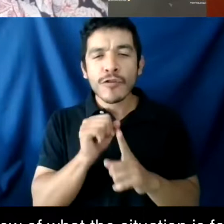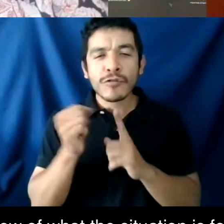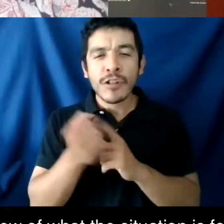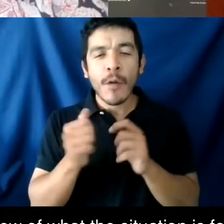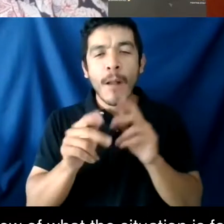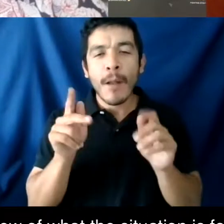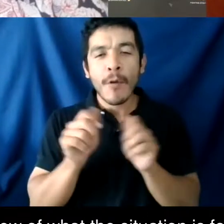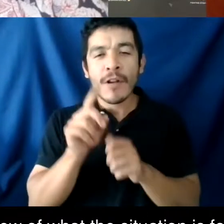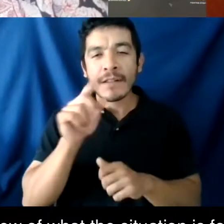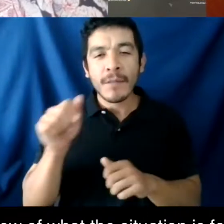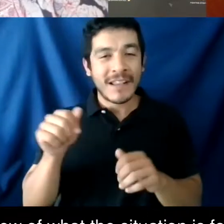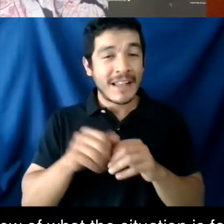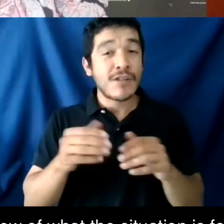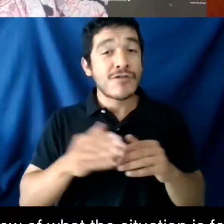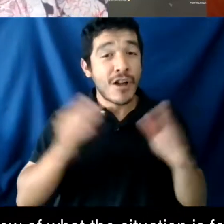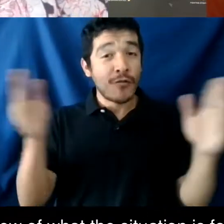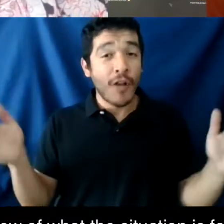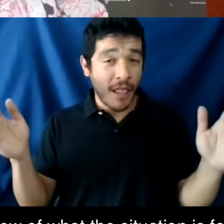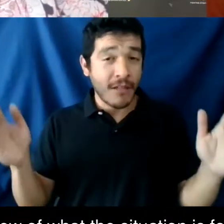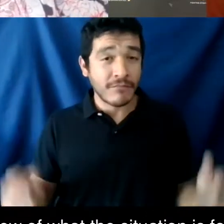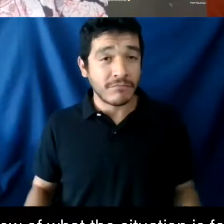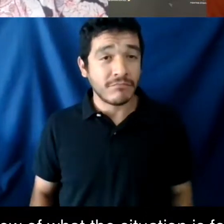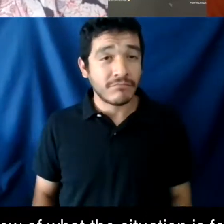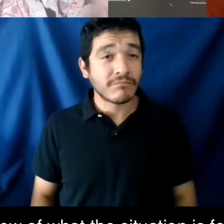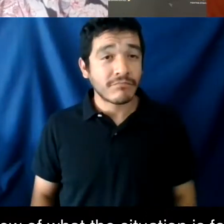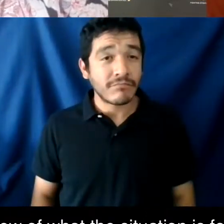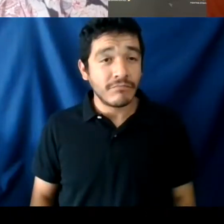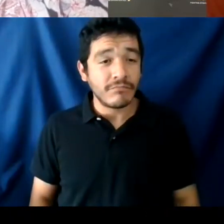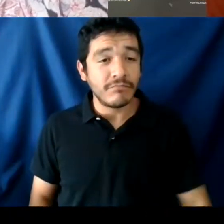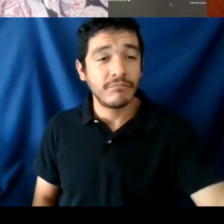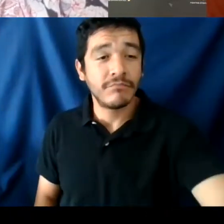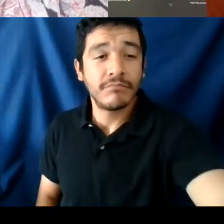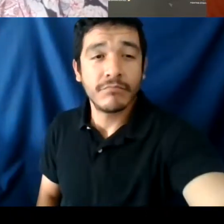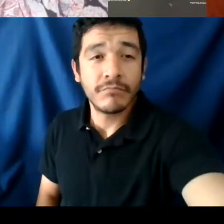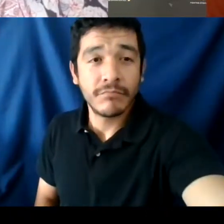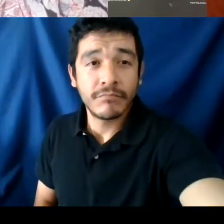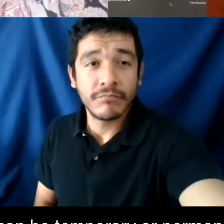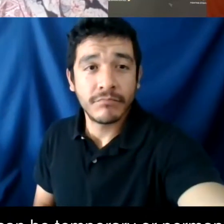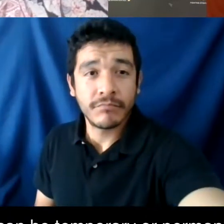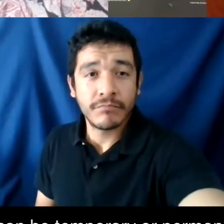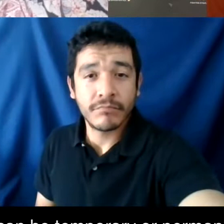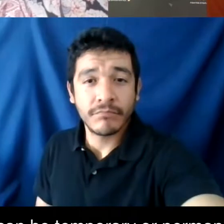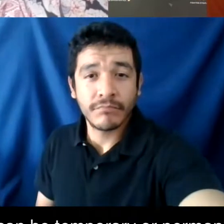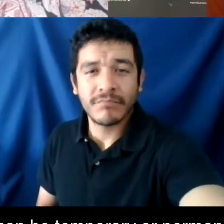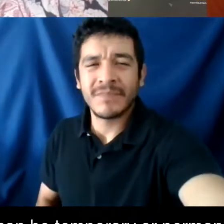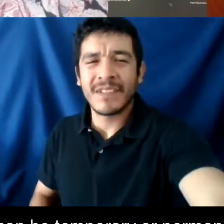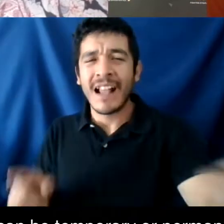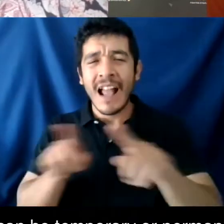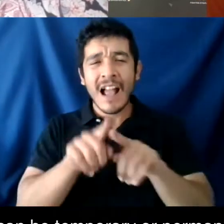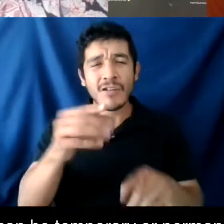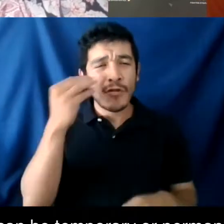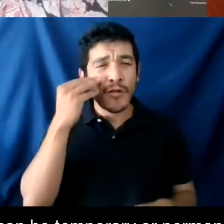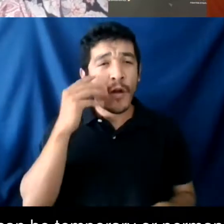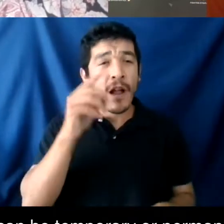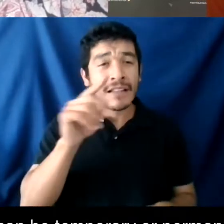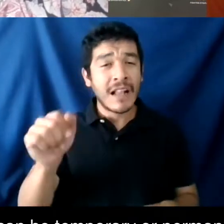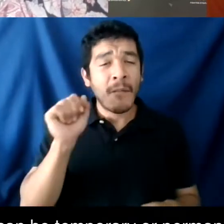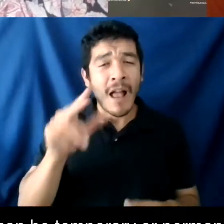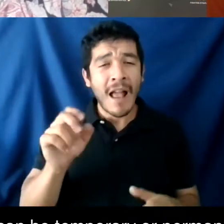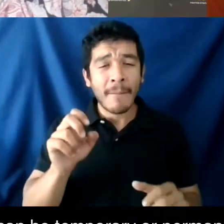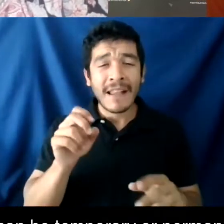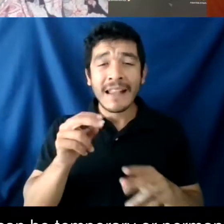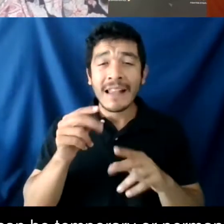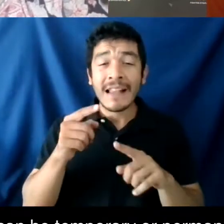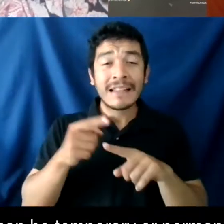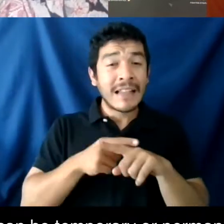with disabilities in general. Um, as you know, disabilities can be temporary or permanent, visible